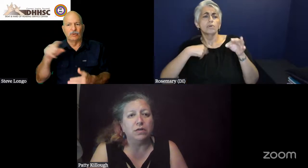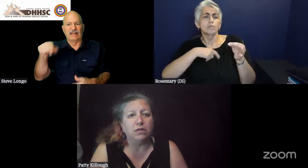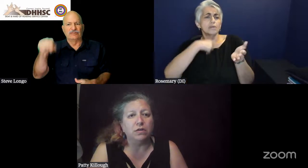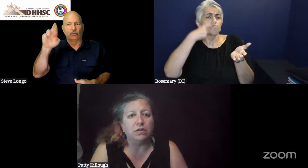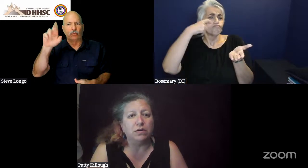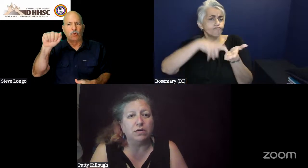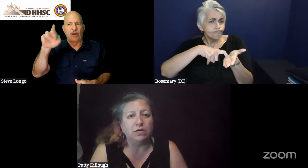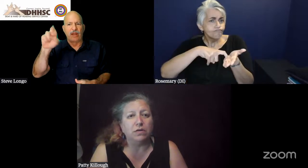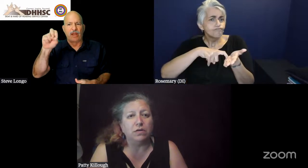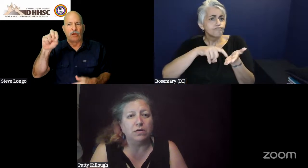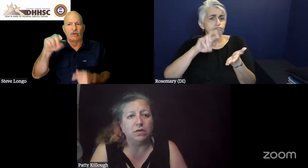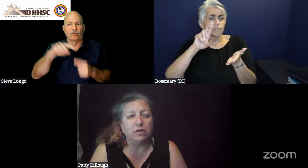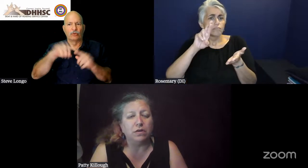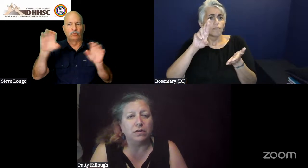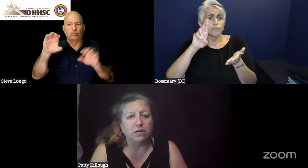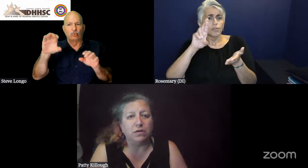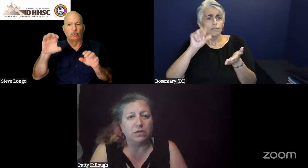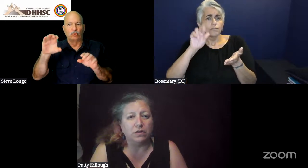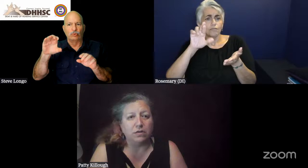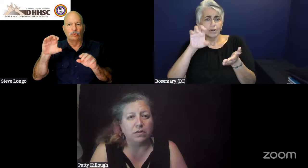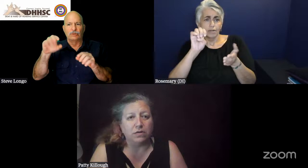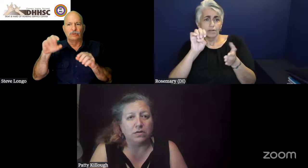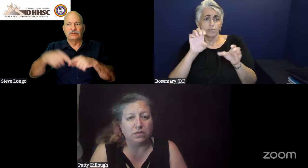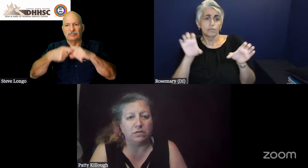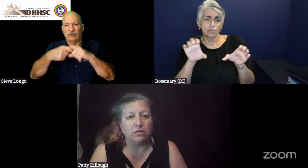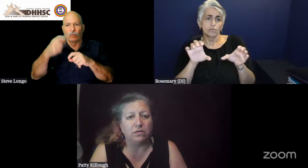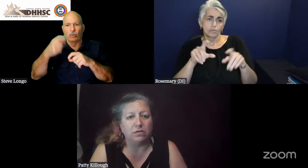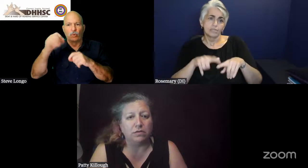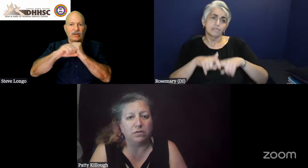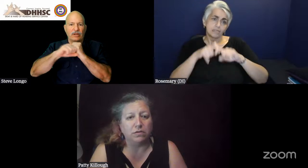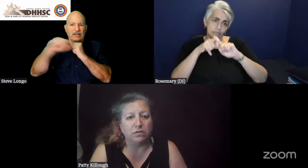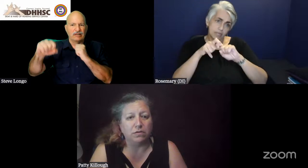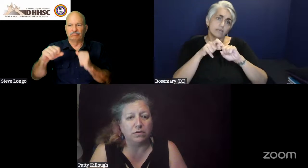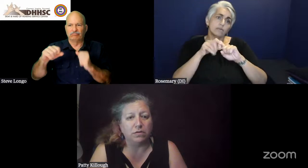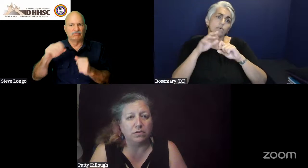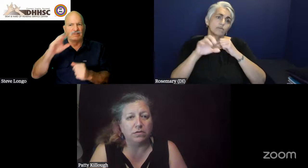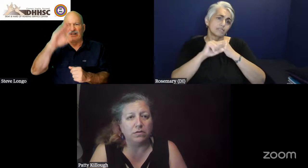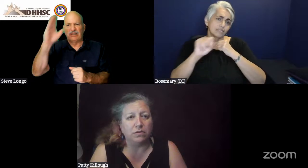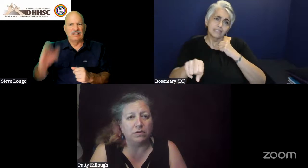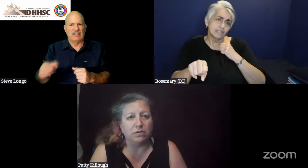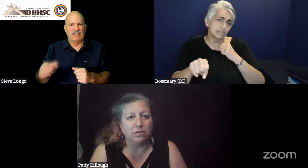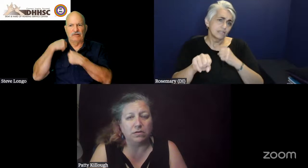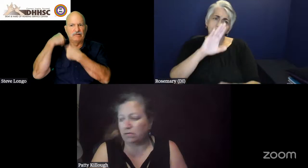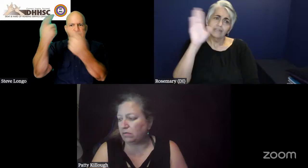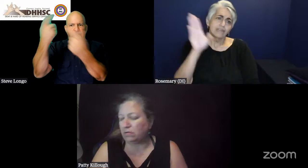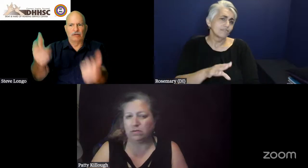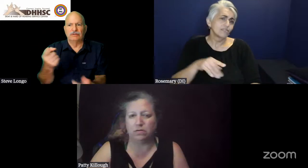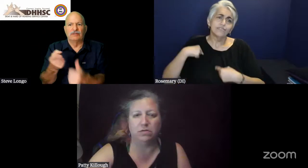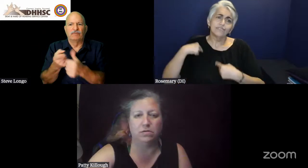Steve Longo says, I think it's important that we recognize that we do this rarely,